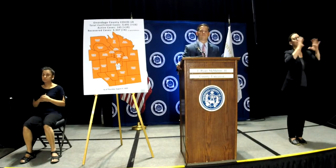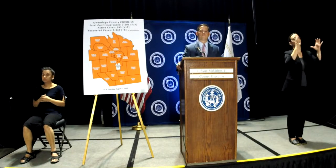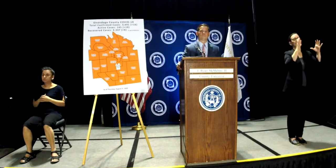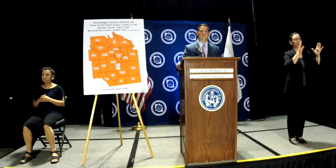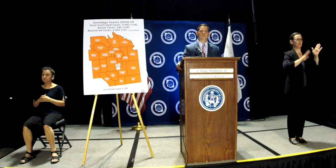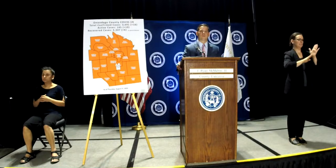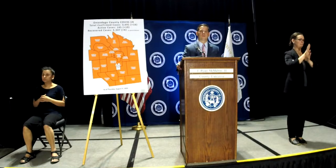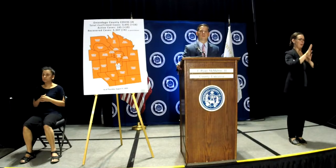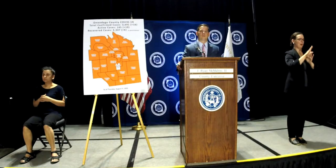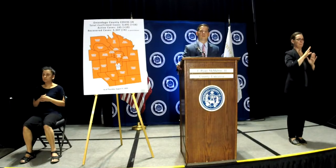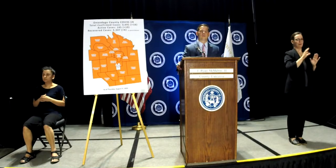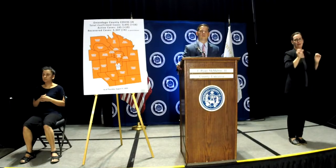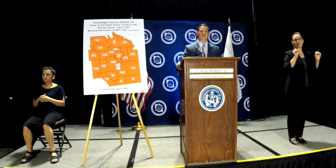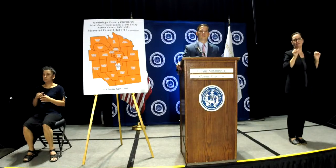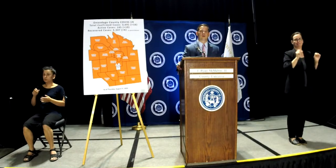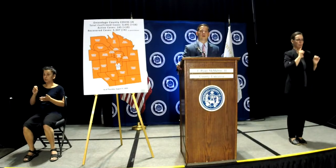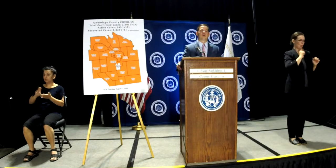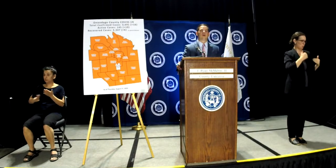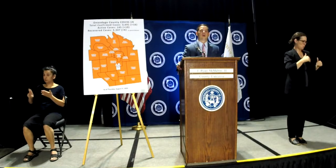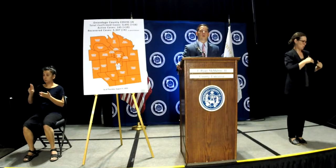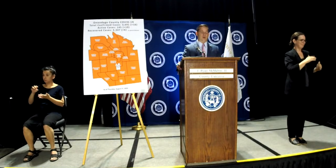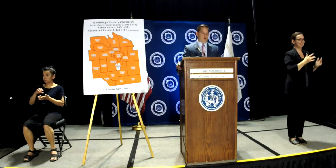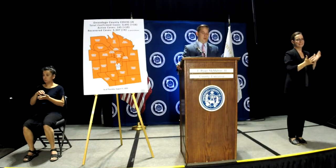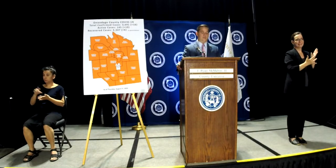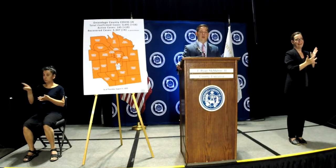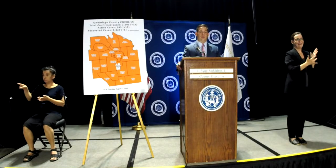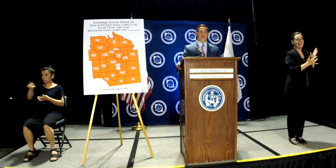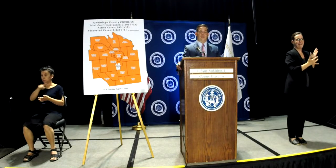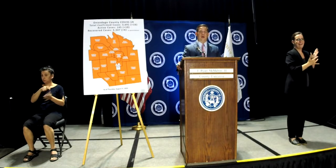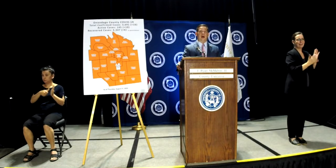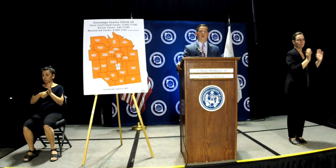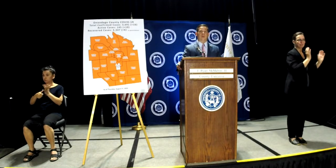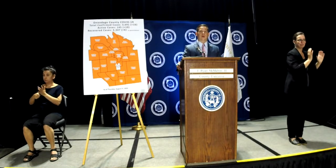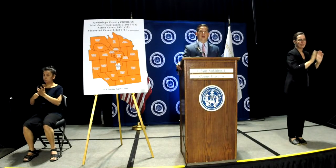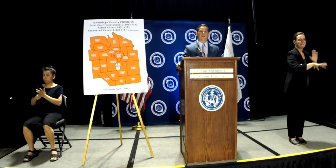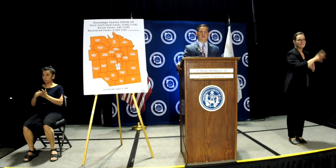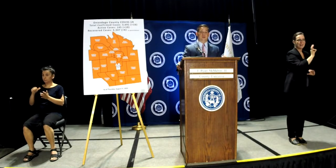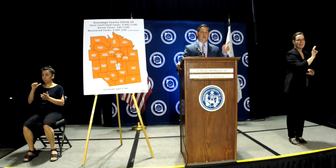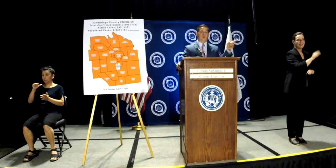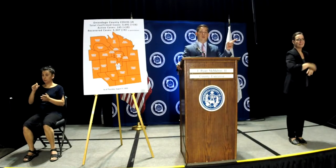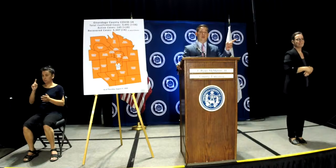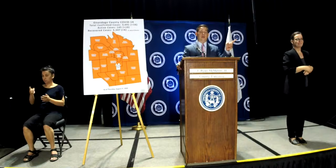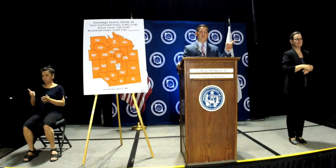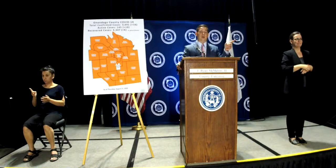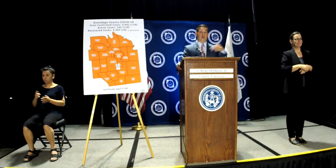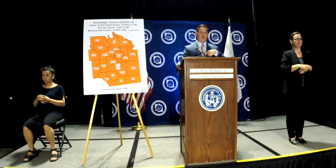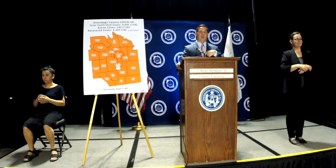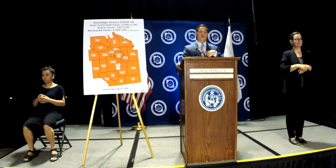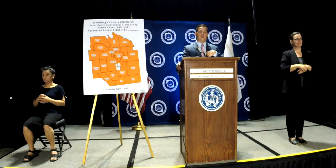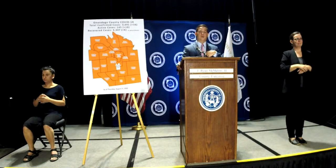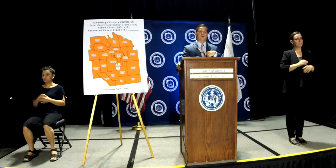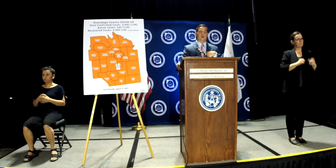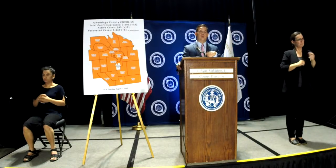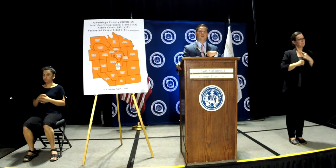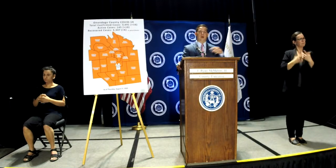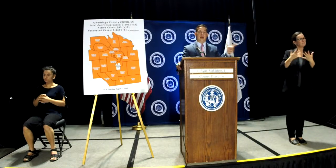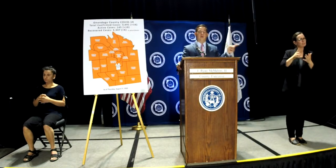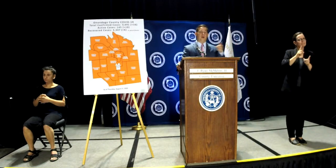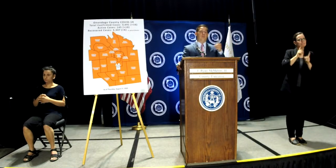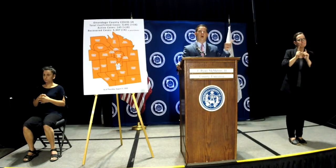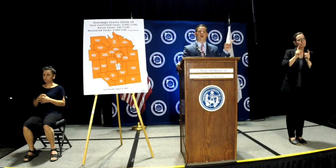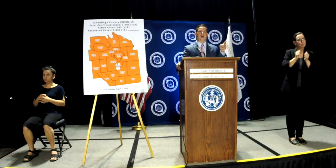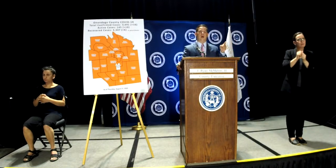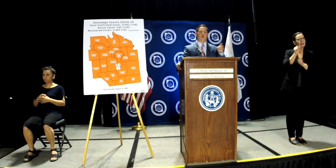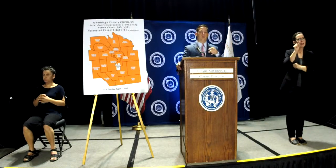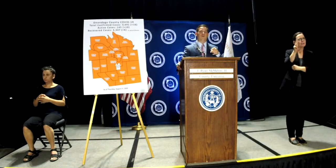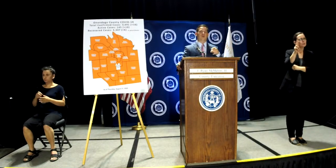was thinking about doing it. Have you talked to them at all? Well, they're doing it at the micro level right now on their campus, and they're the ones who got the money to do it with us. So right now